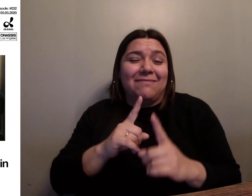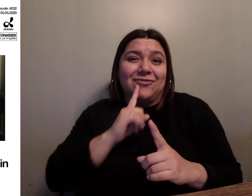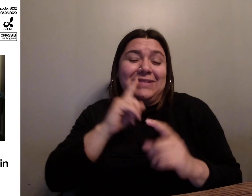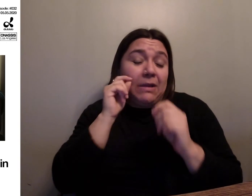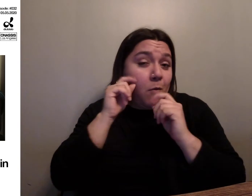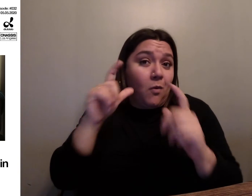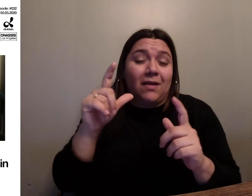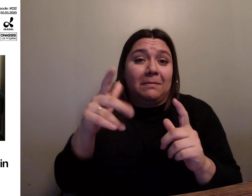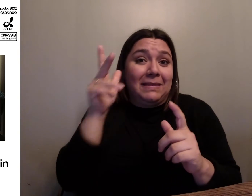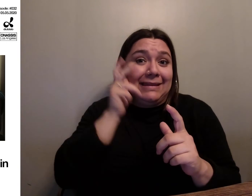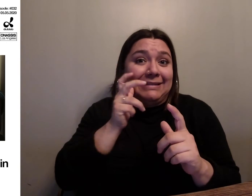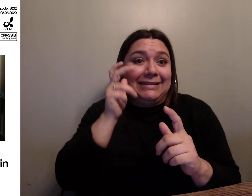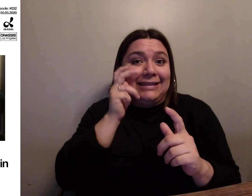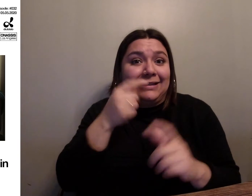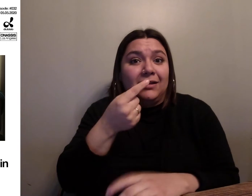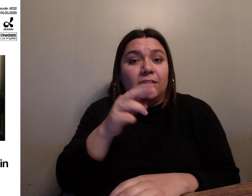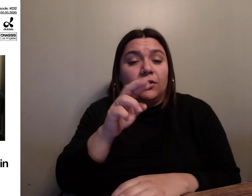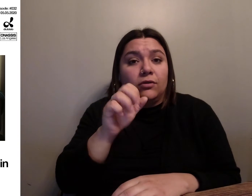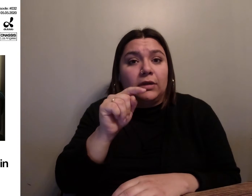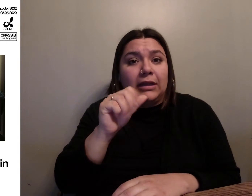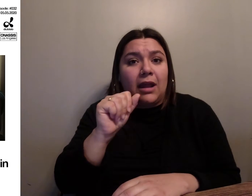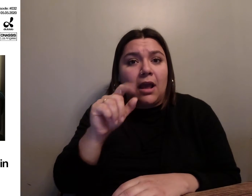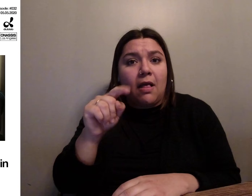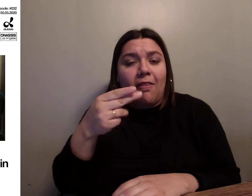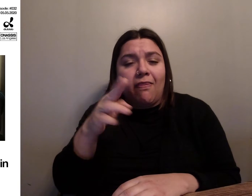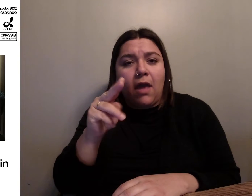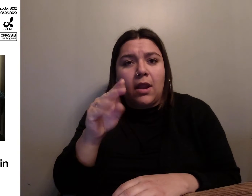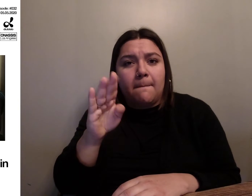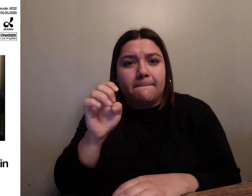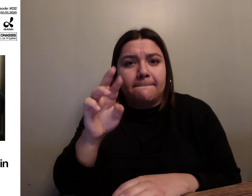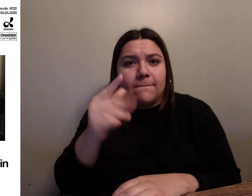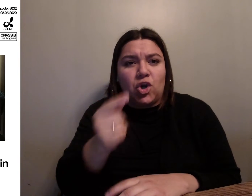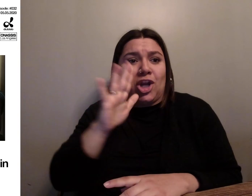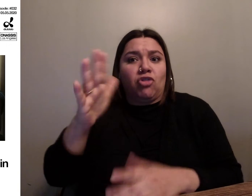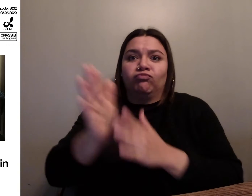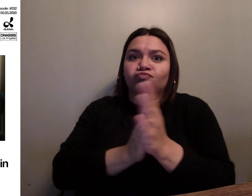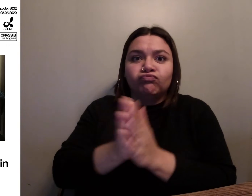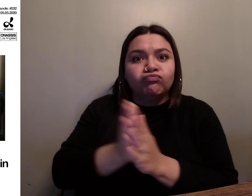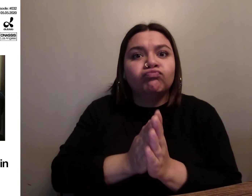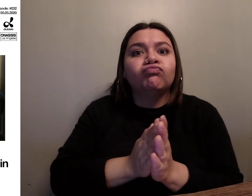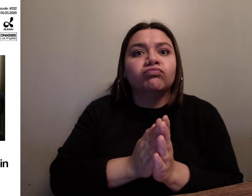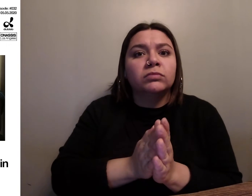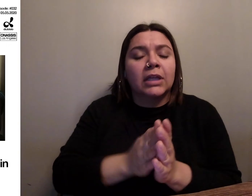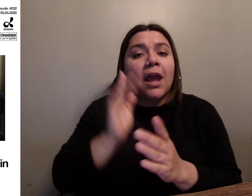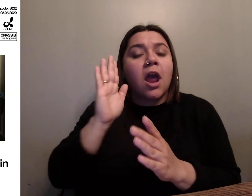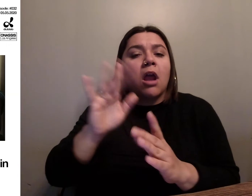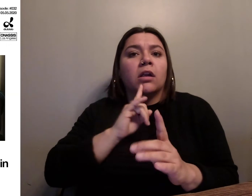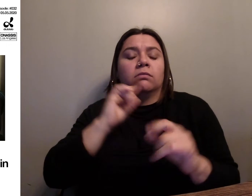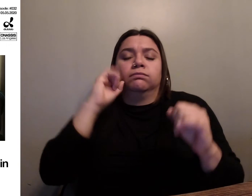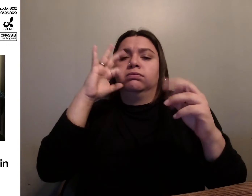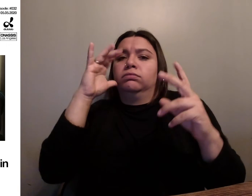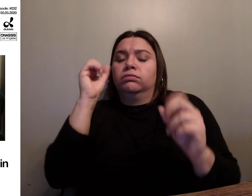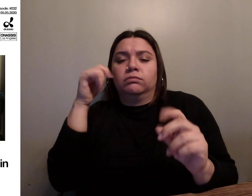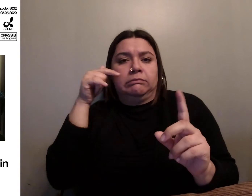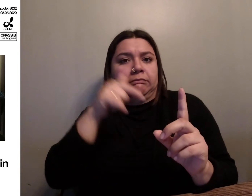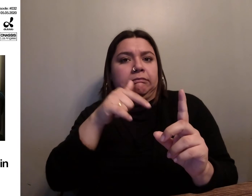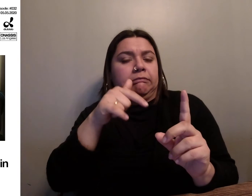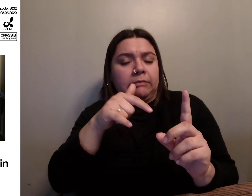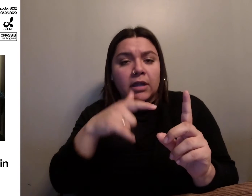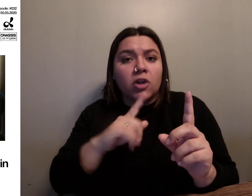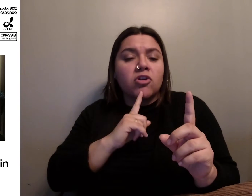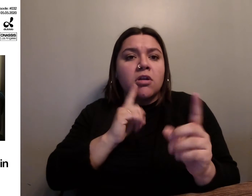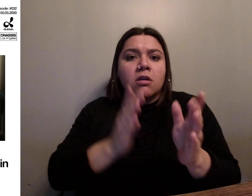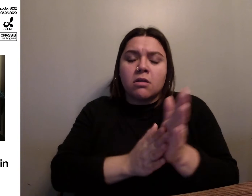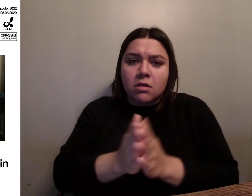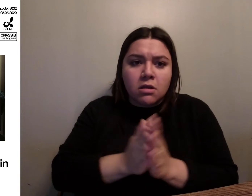extraordinary, drive to make the case for our survival. And I think to myself, okay,